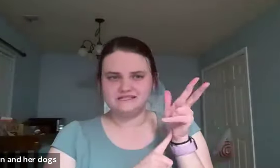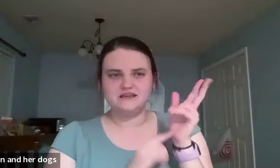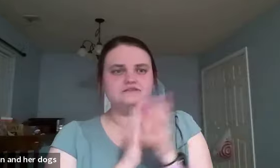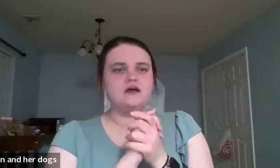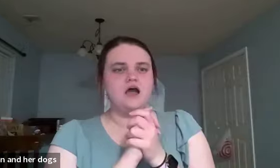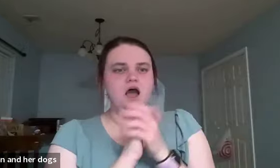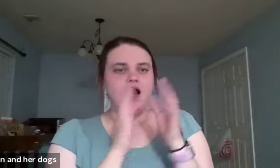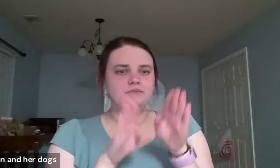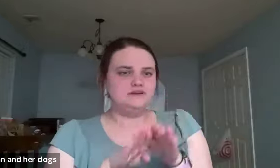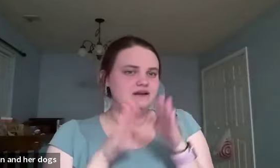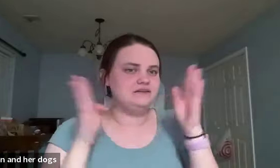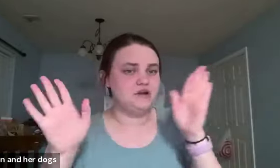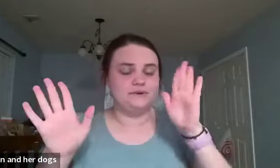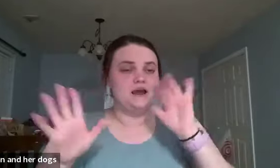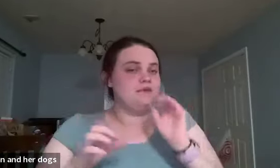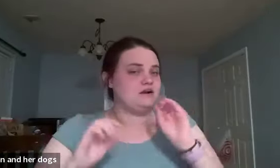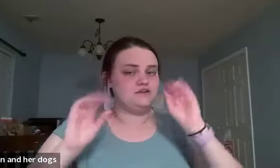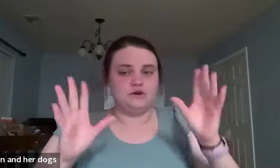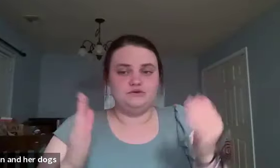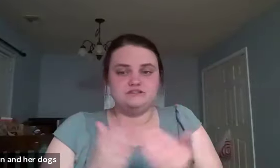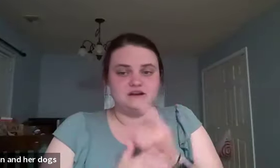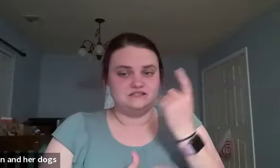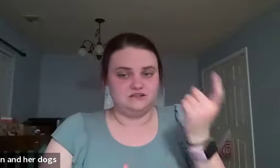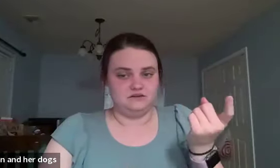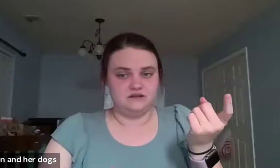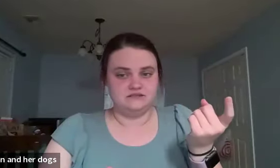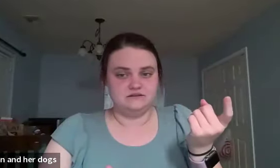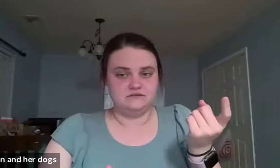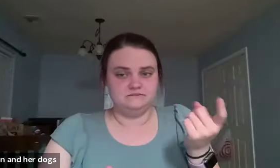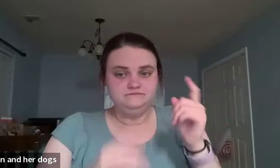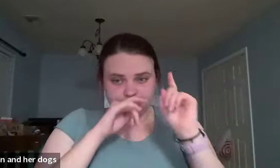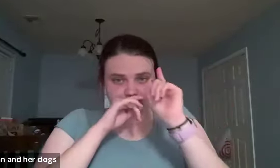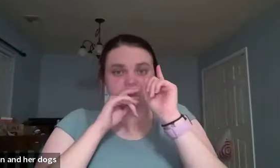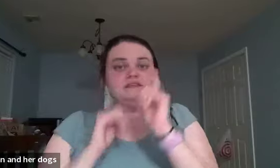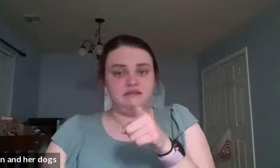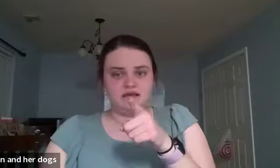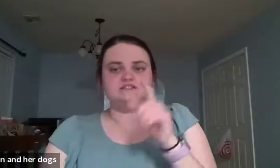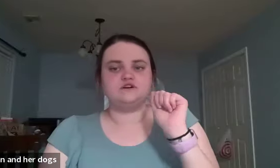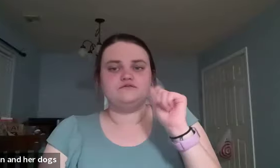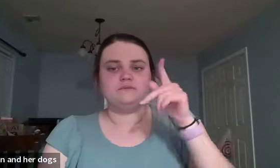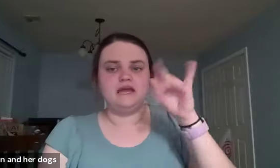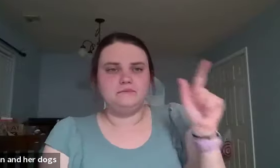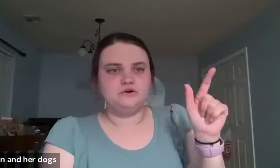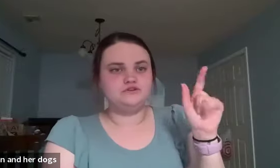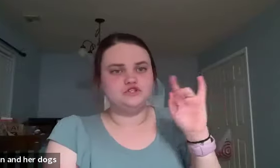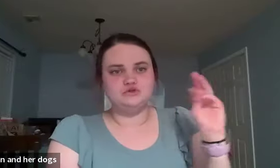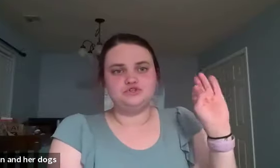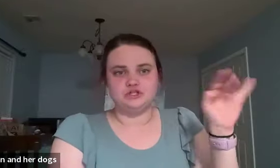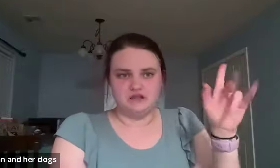minutes left. I'm going to kind of leave it open. I'm not going to throw new signs to you guys. Yes. So from April to